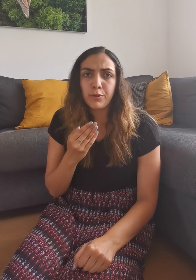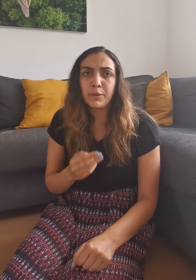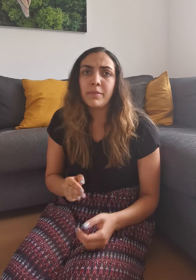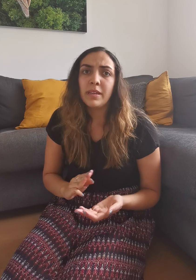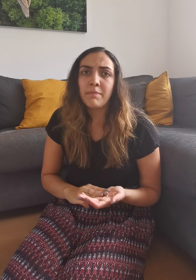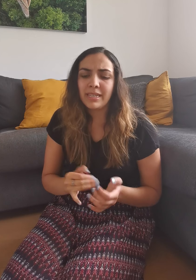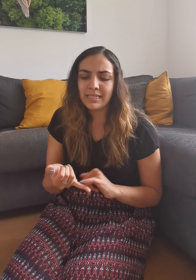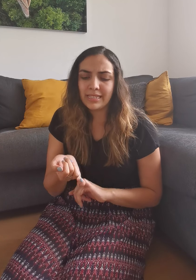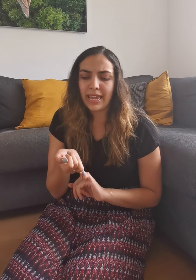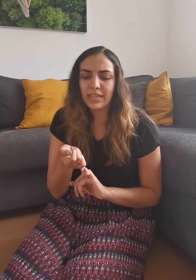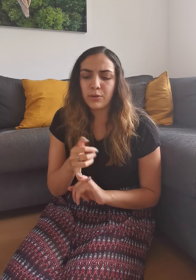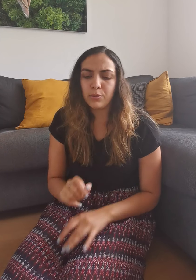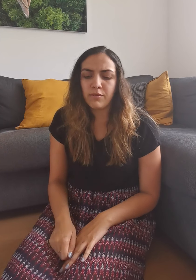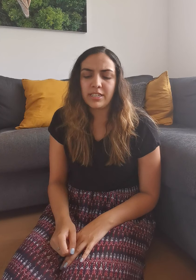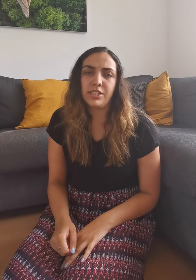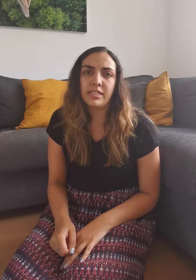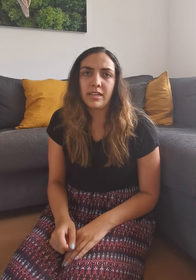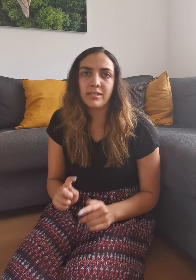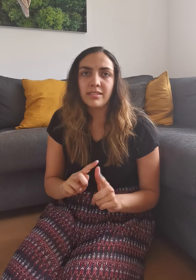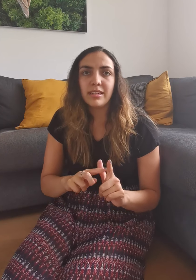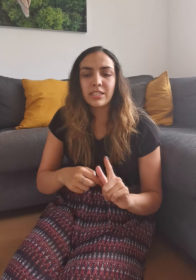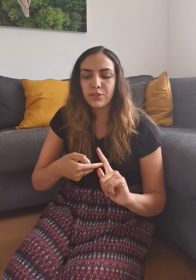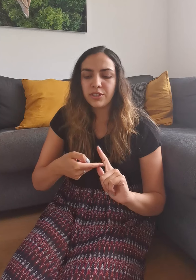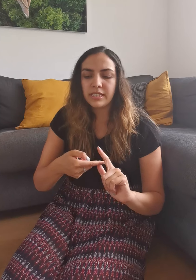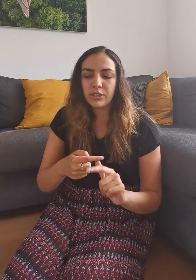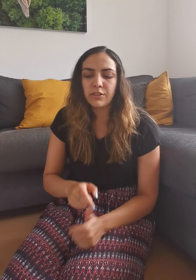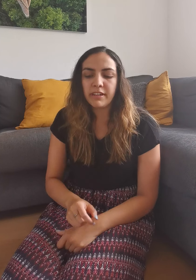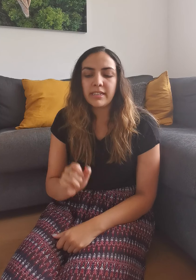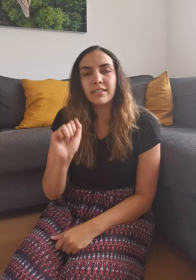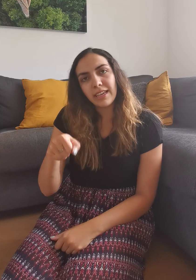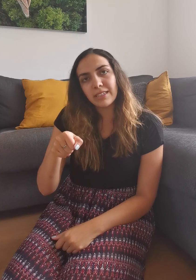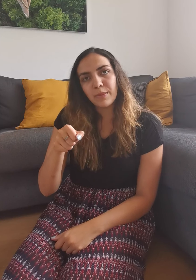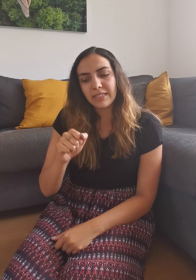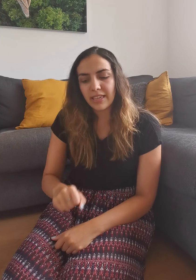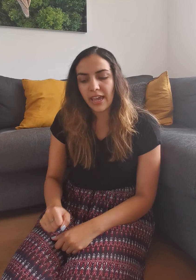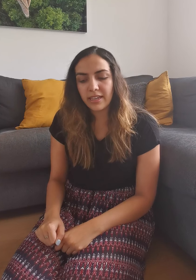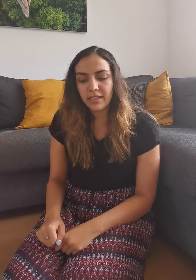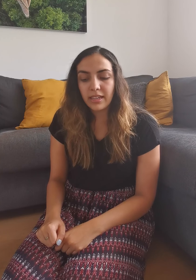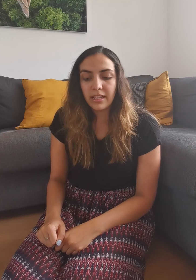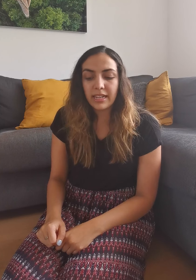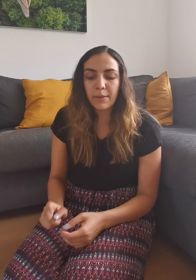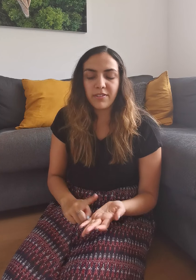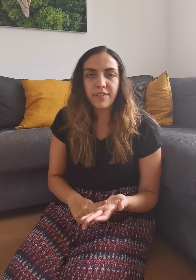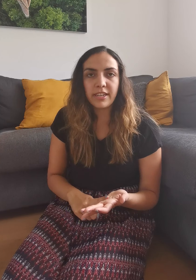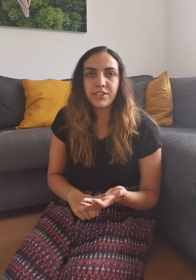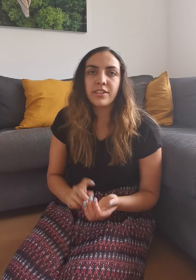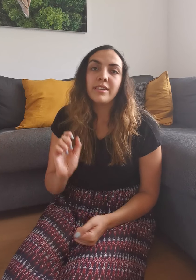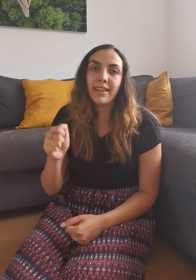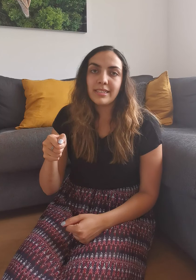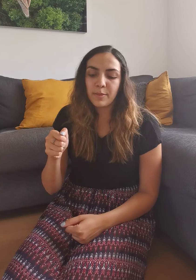schoolroom, Miss Skate called the register. Little Johnny Dory, yes, Miss Skate. Leopard fish? Yes,